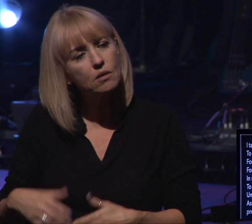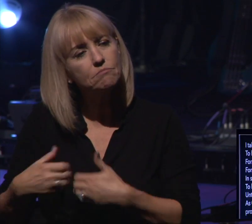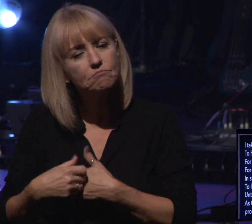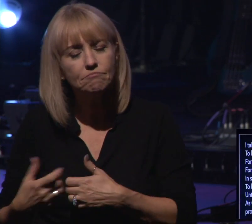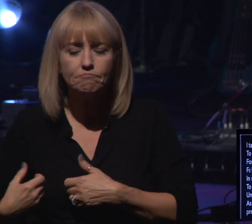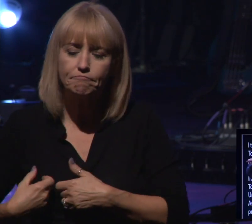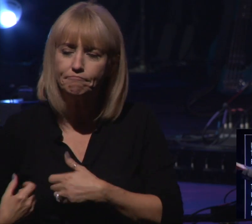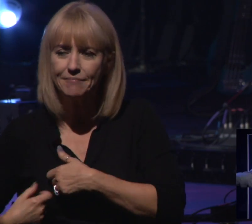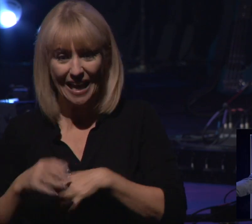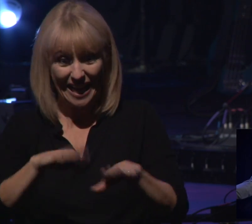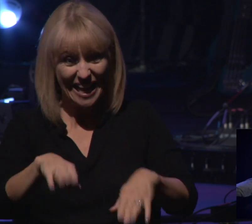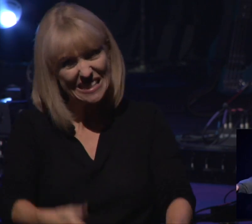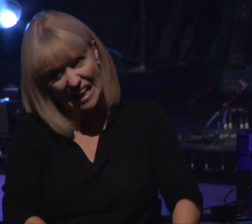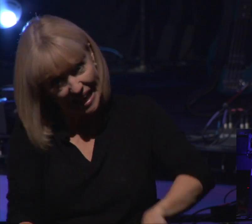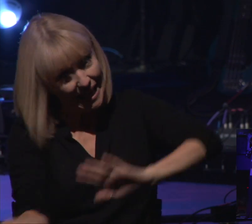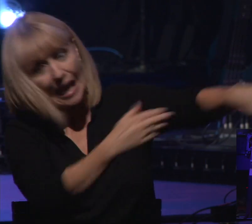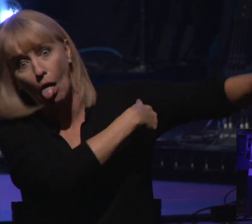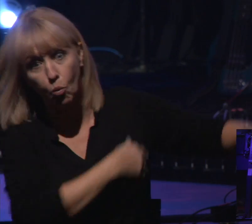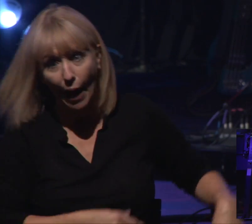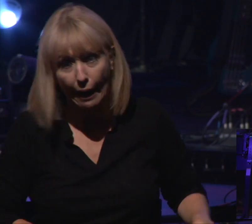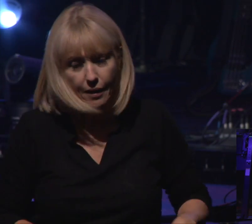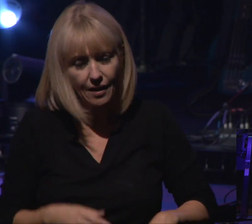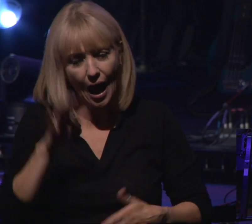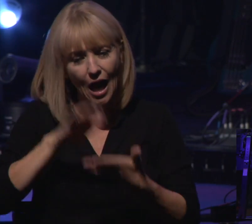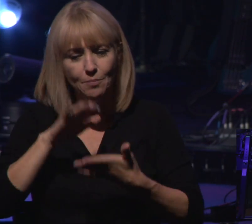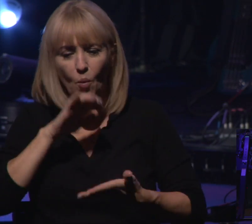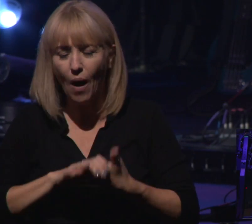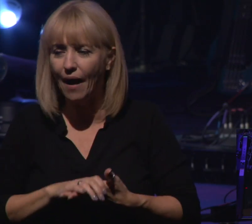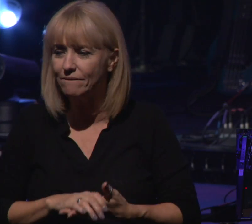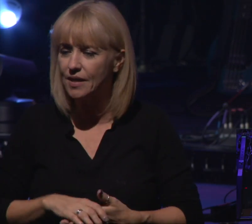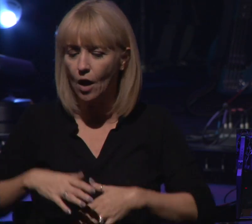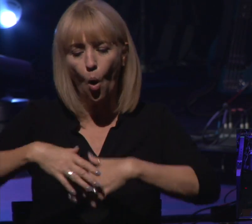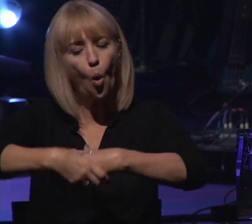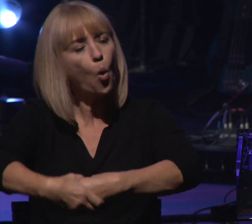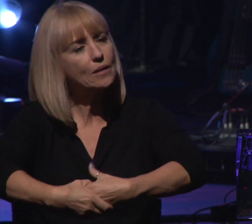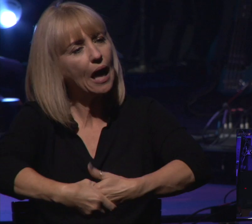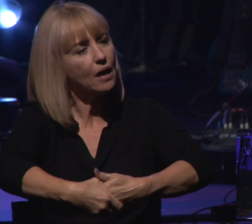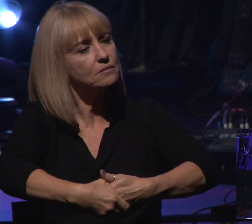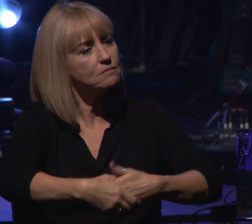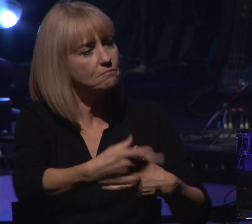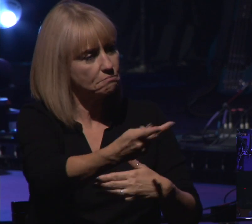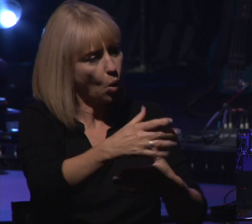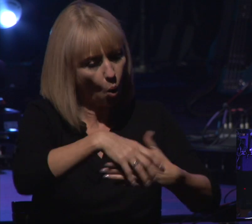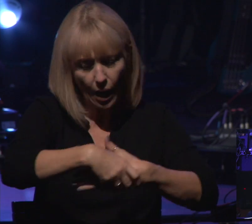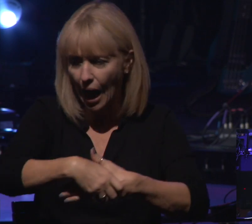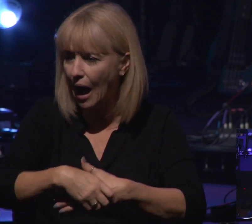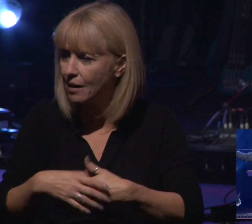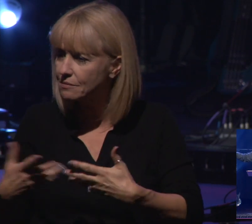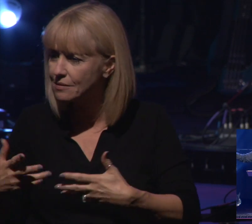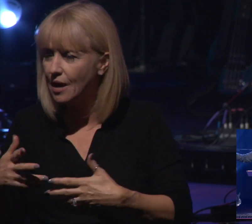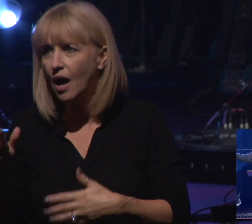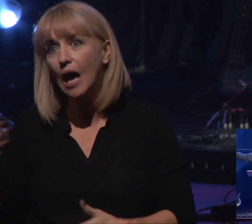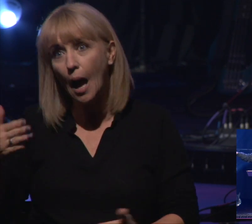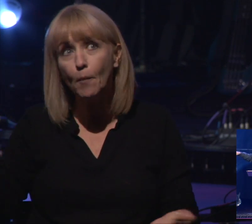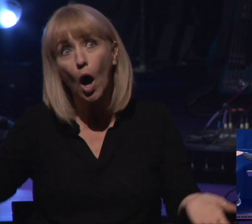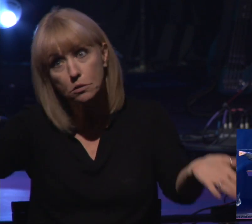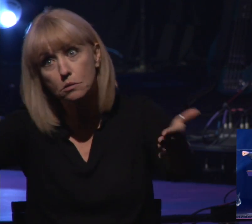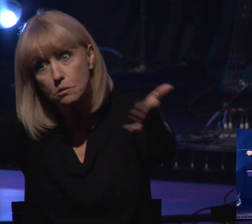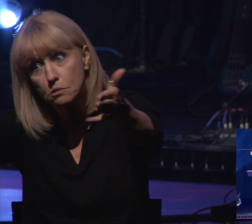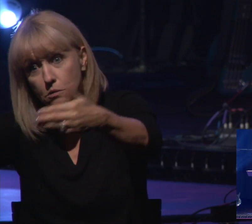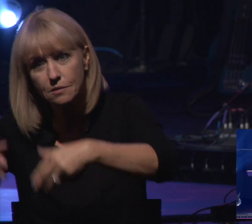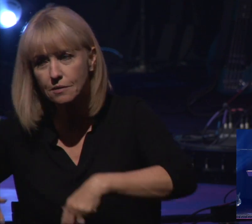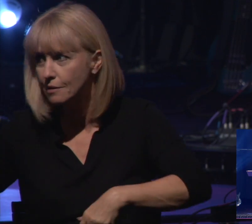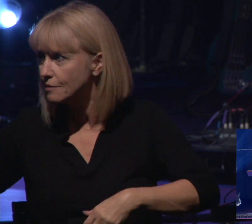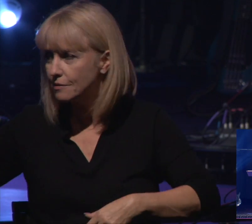kids between you, so reach over and grab them. Kids, you just get out of the way right now. This is between husbands and wives, right? So reach over and grab their hand. All